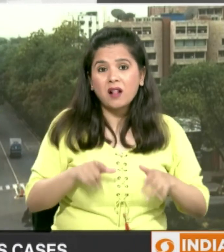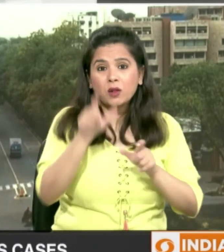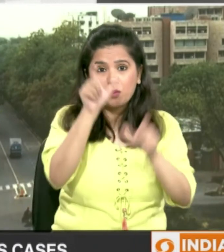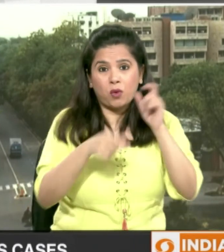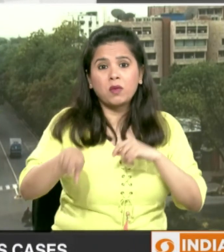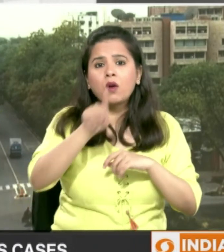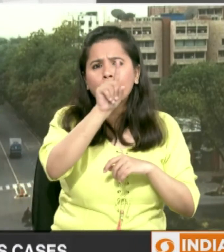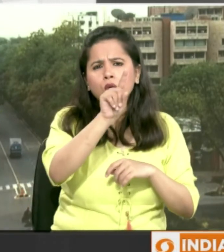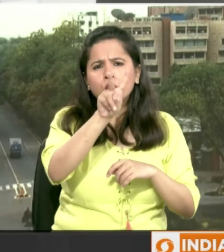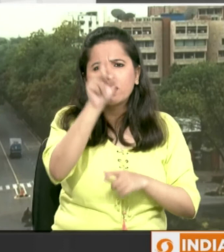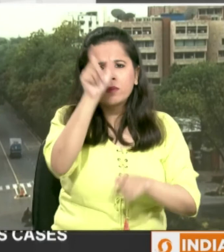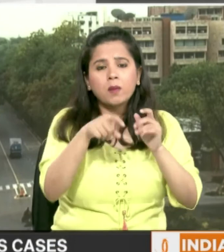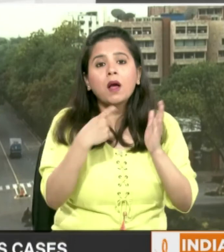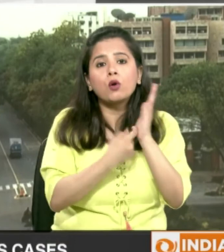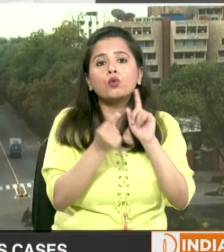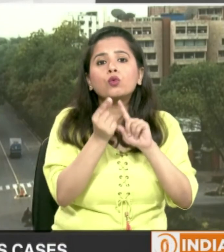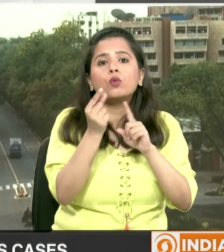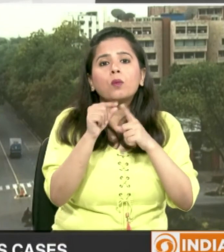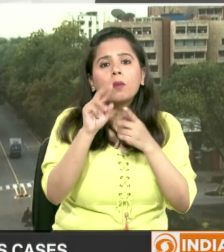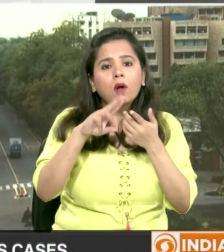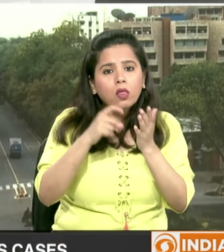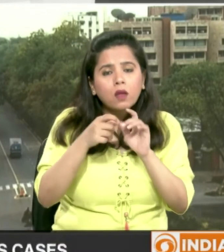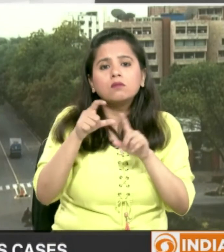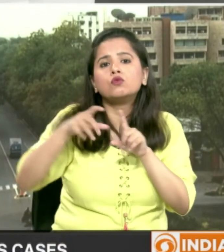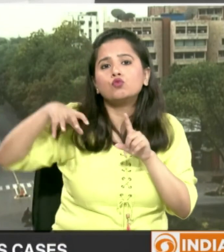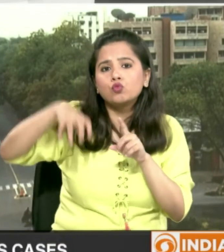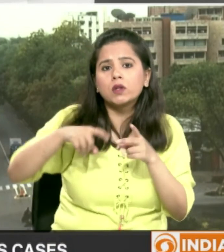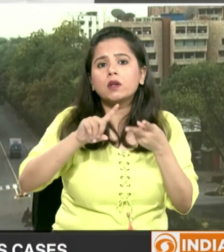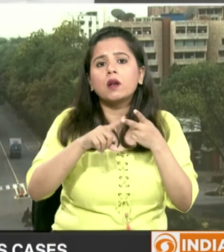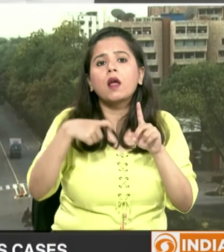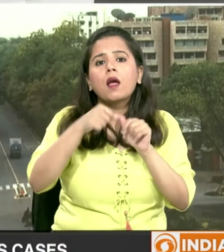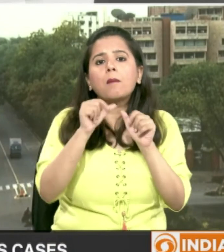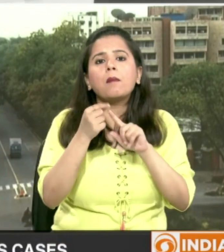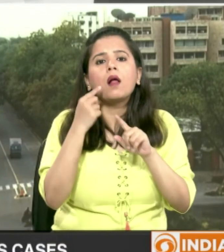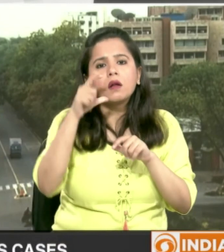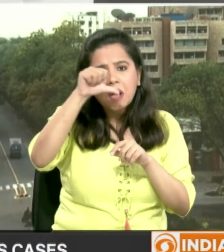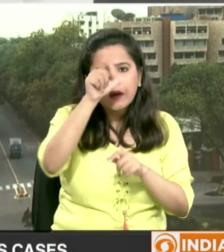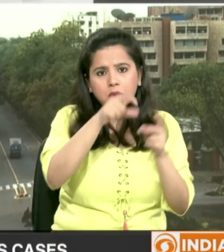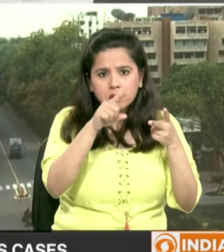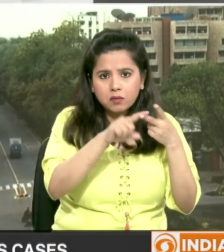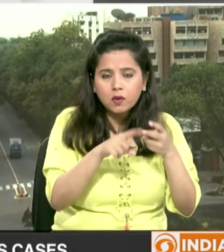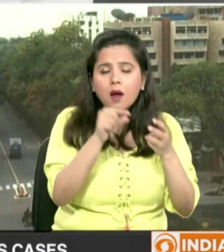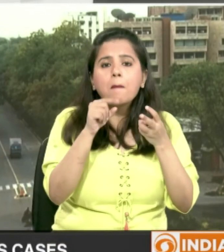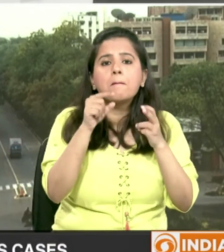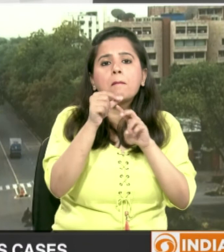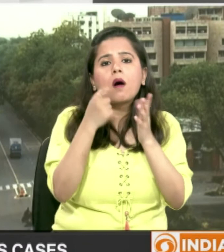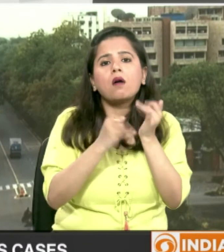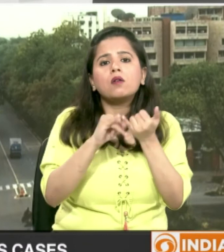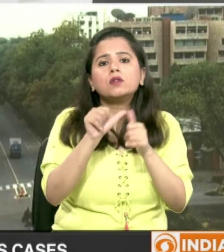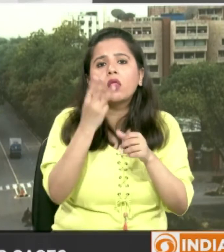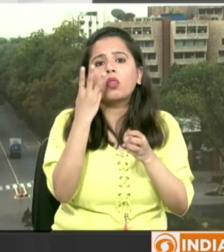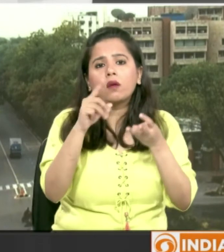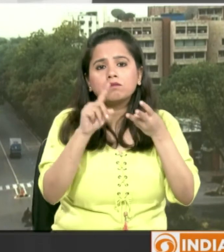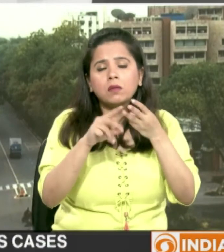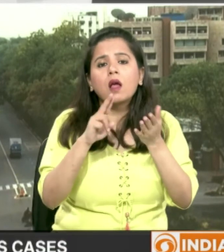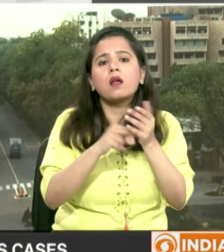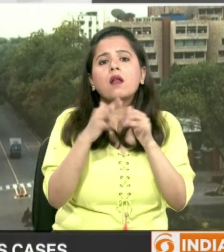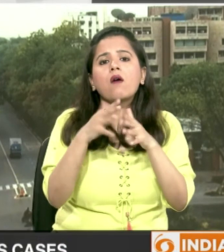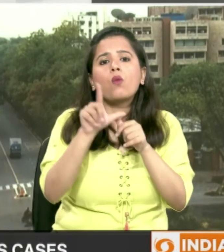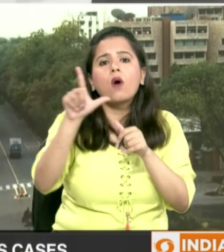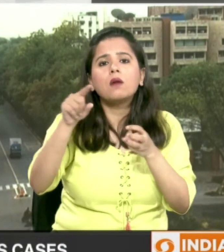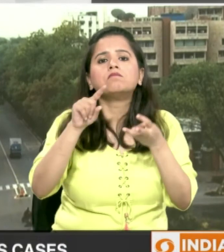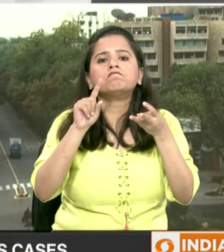from Rupandehi district, 9 from Kapilavastu, 3 from Parsa and 1 each from